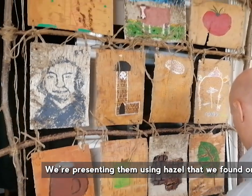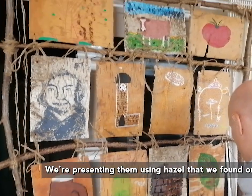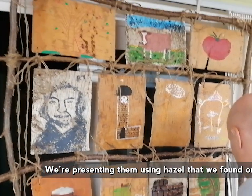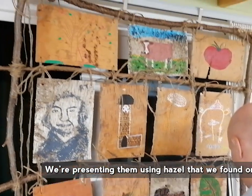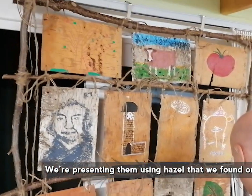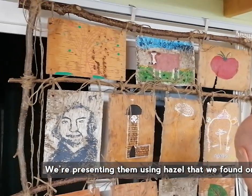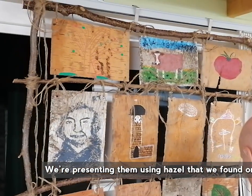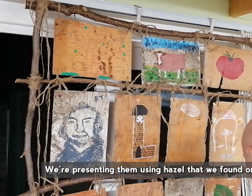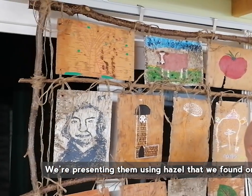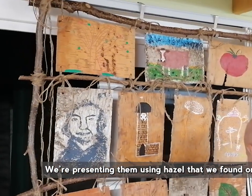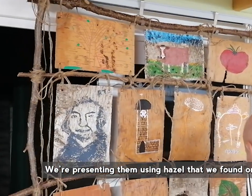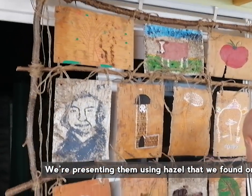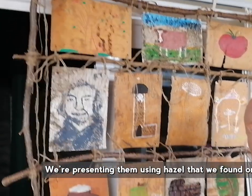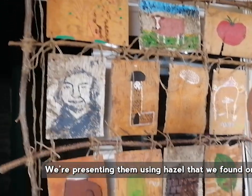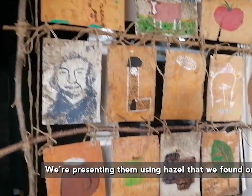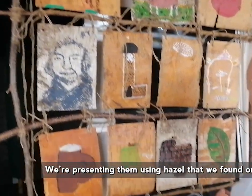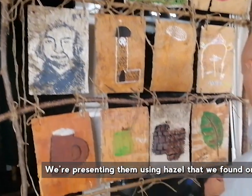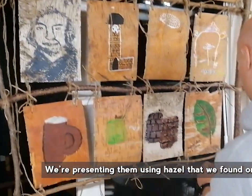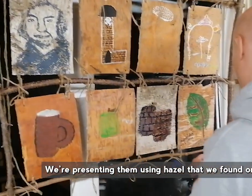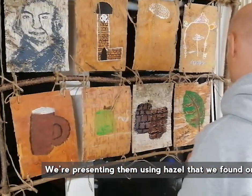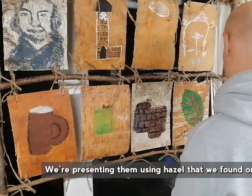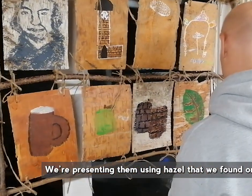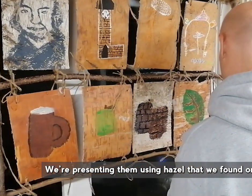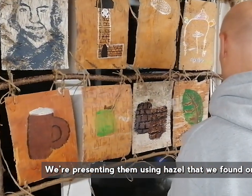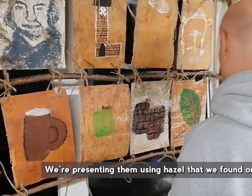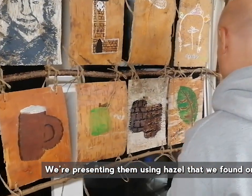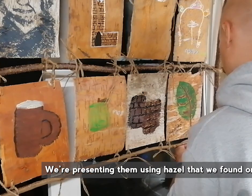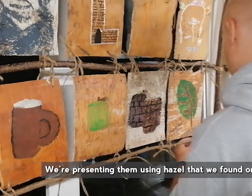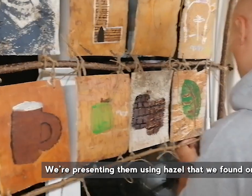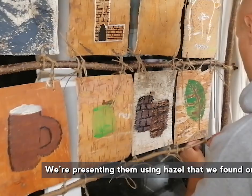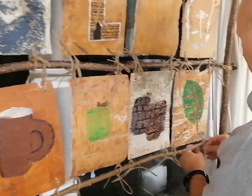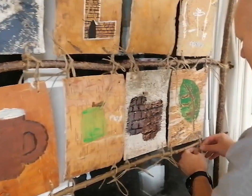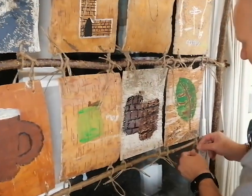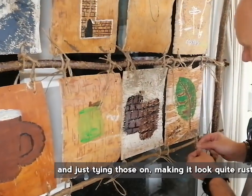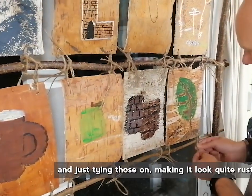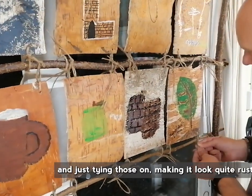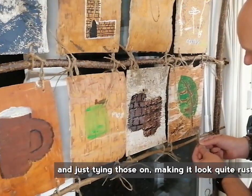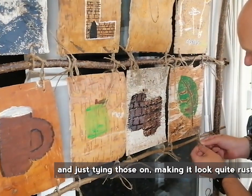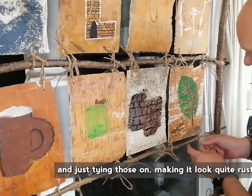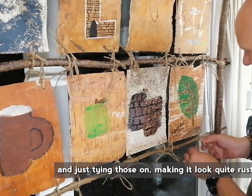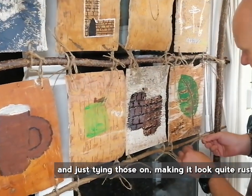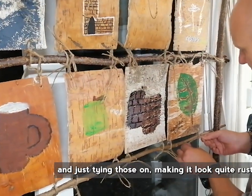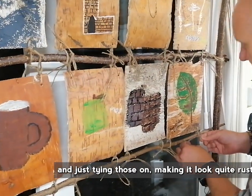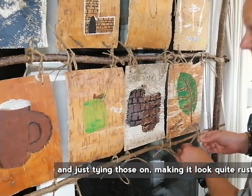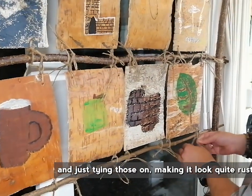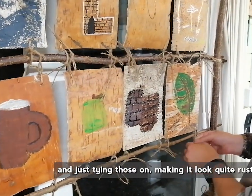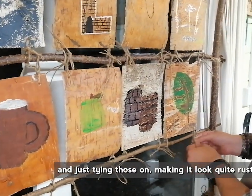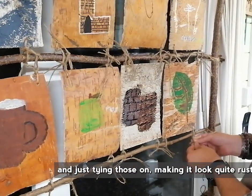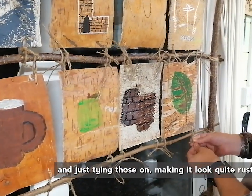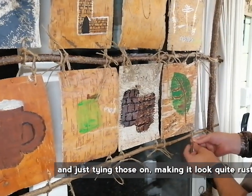so we're presenting them using hazel that we've found on site, and just tying those on, making it look quite rustic.